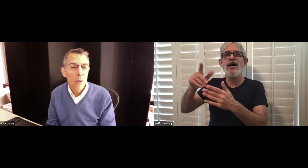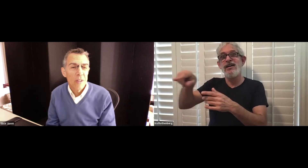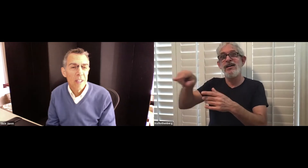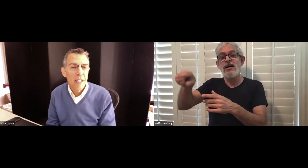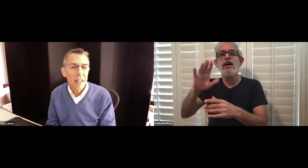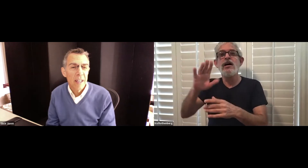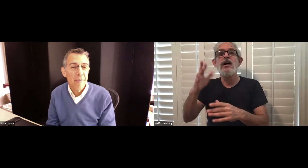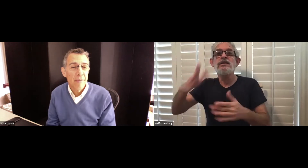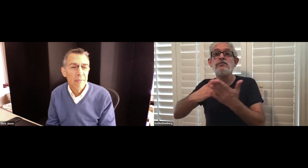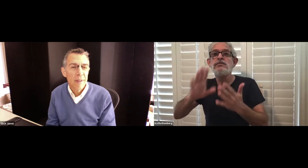in